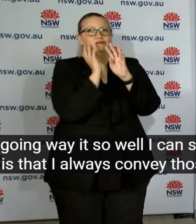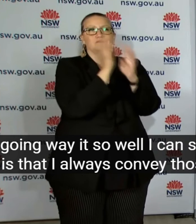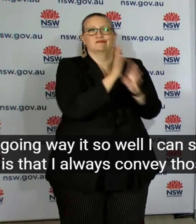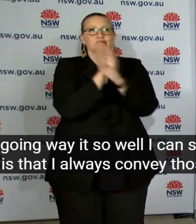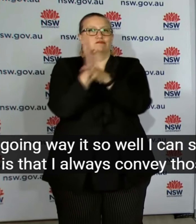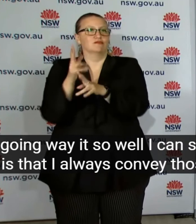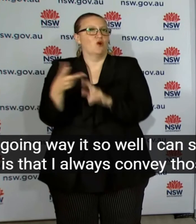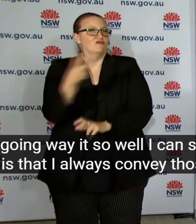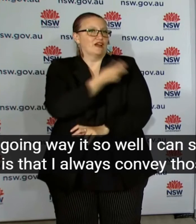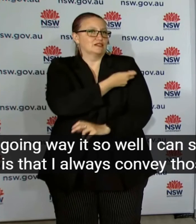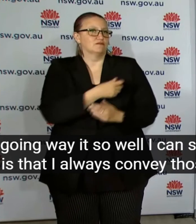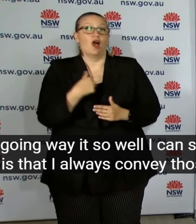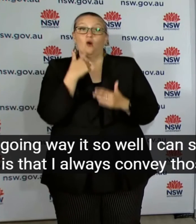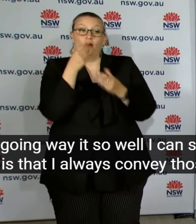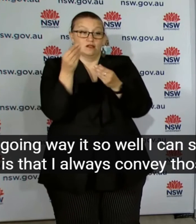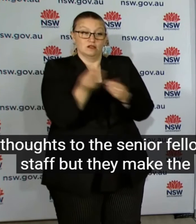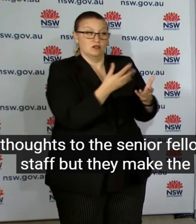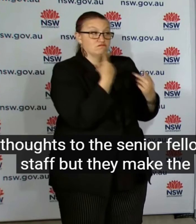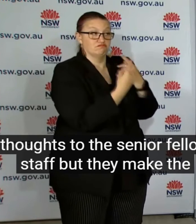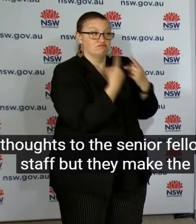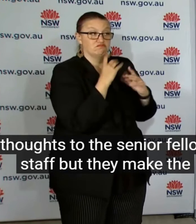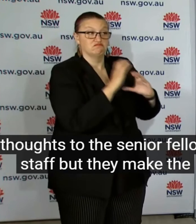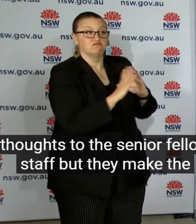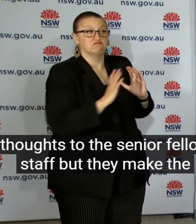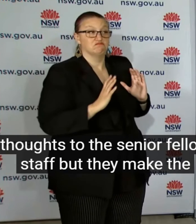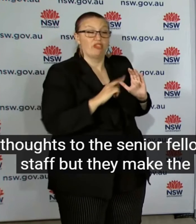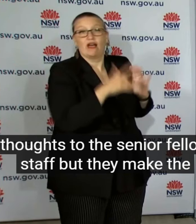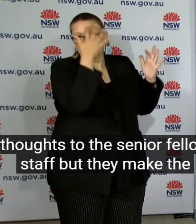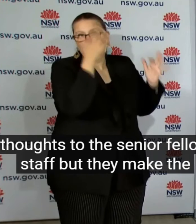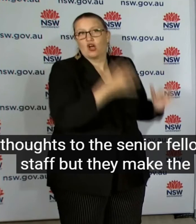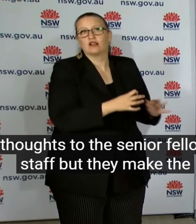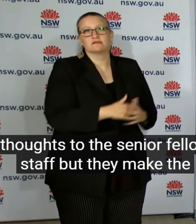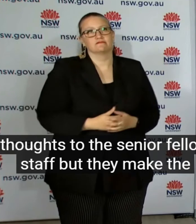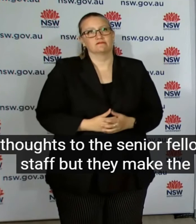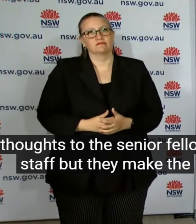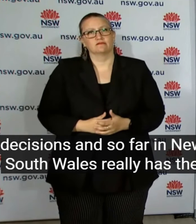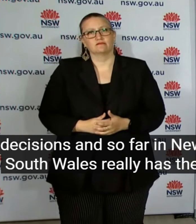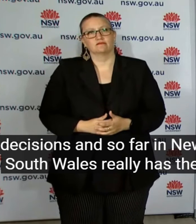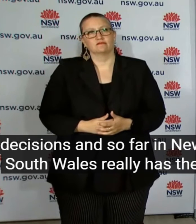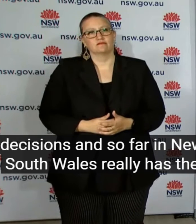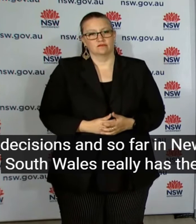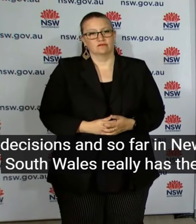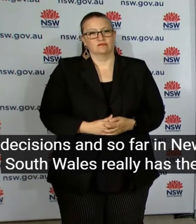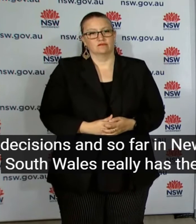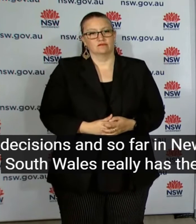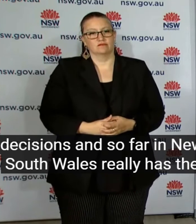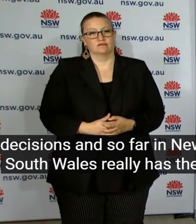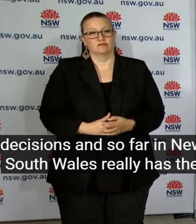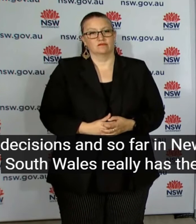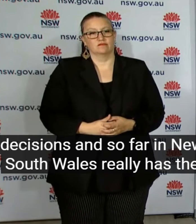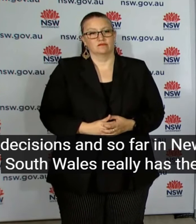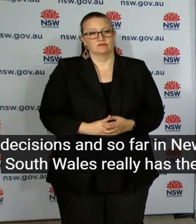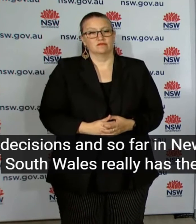senior health staff, but they make the decisions. And so far, New South Wales really has the community and the health team who work